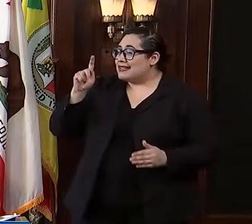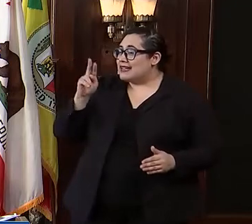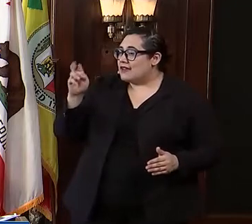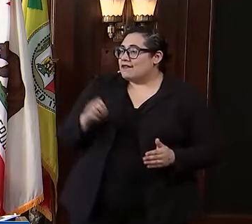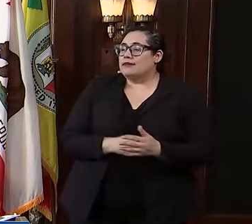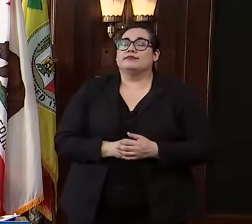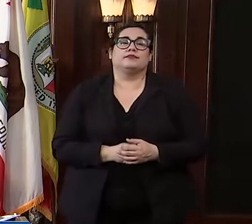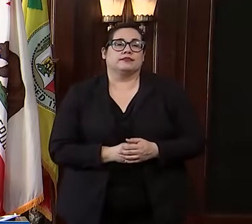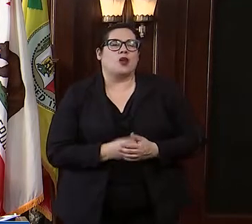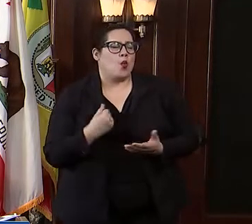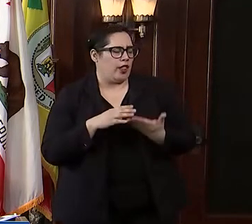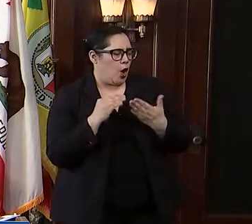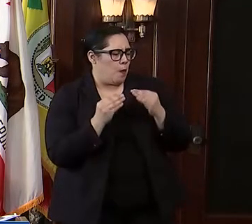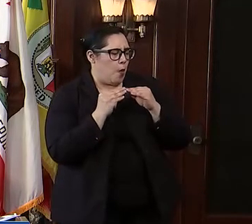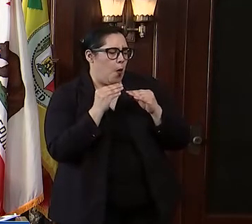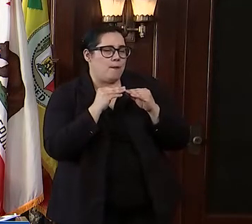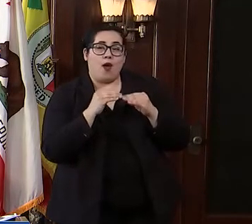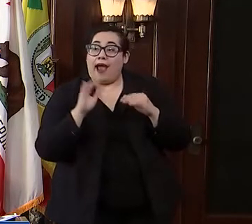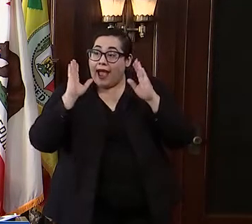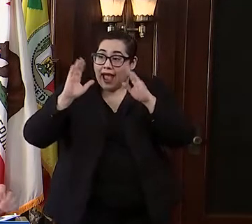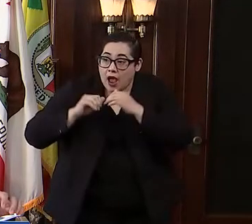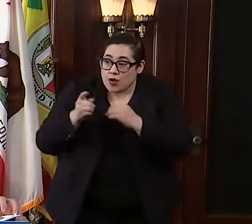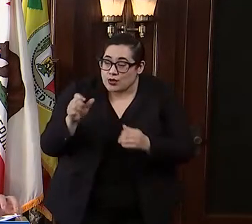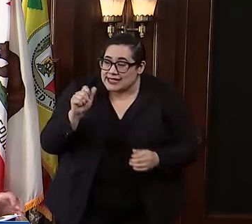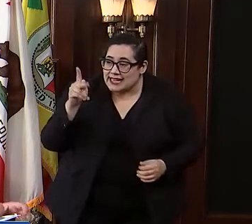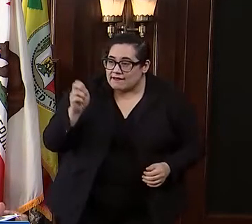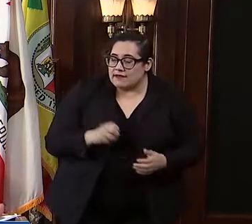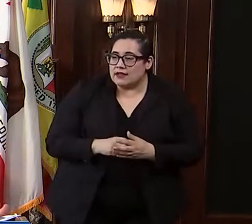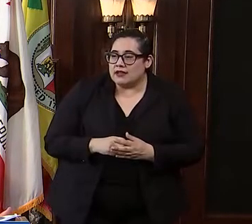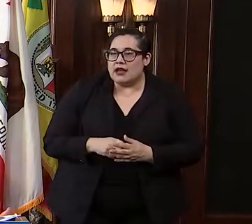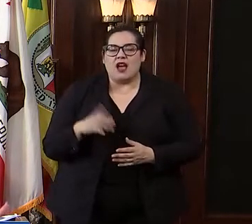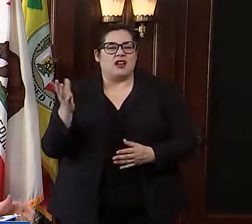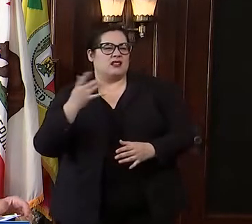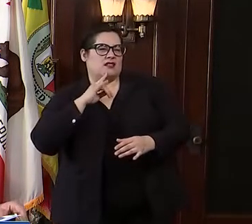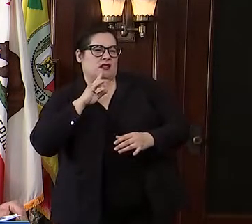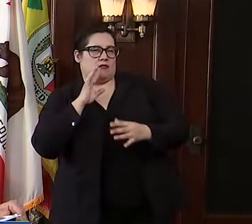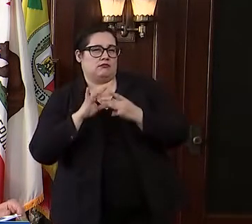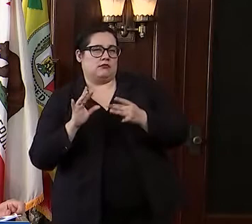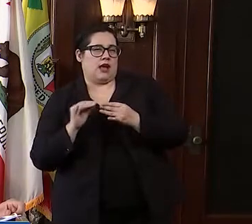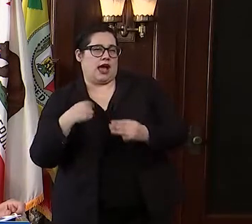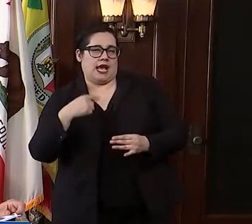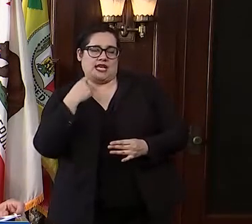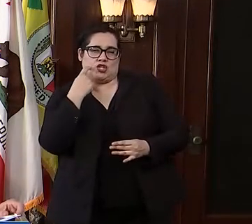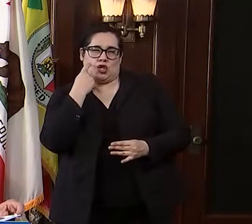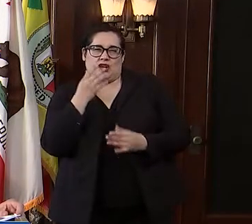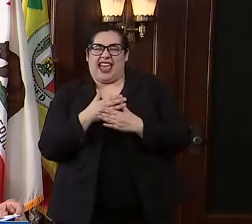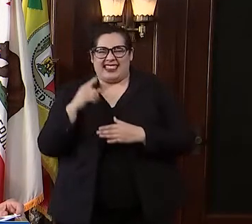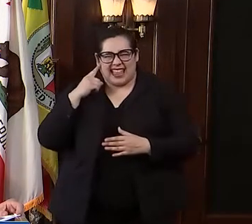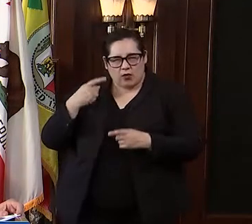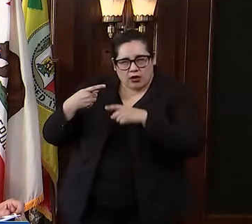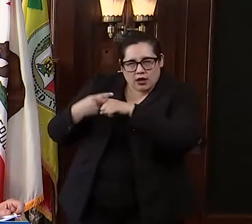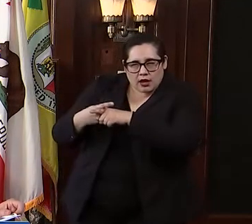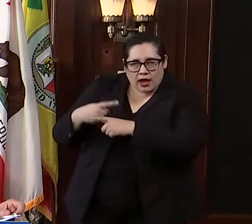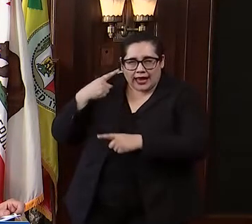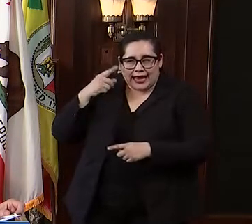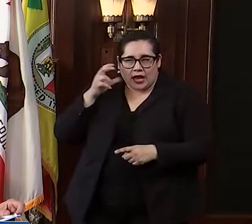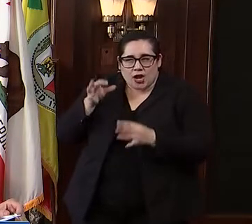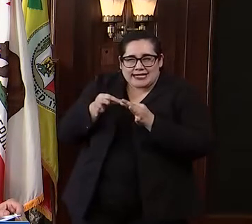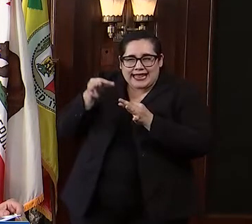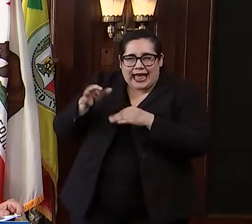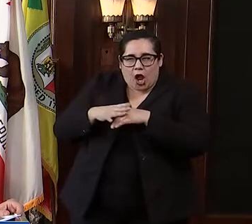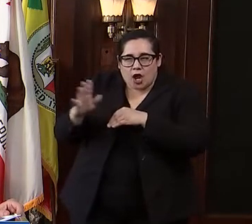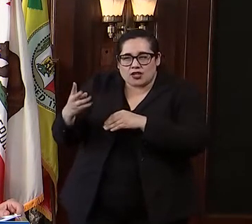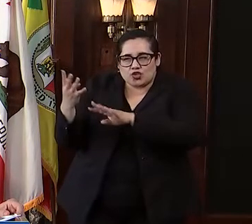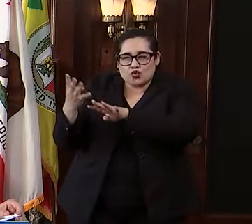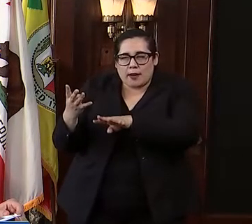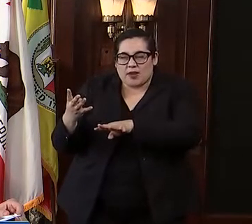with this. We need to be more surgical How you about doing, where Steve? the deaths are in our institutional setting. And as I just shared, I think we can hear the delay on the stream,